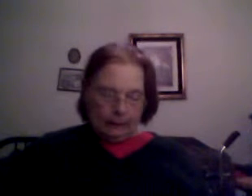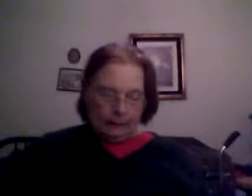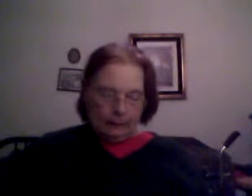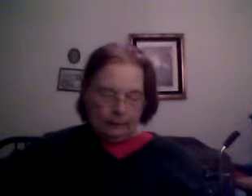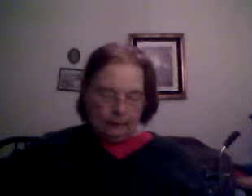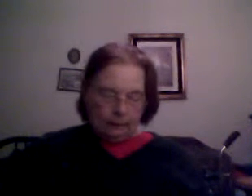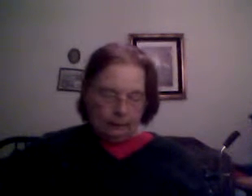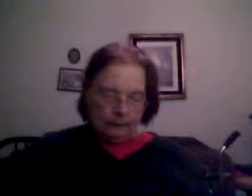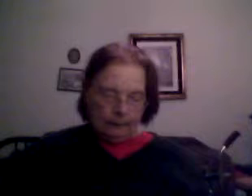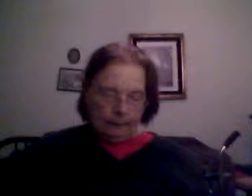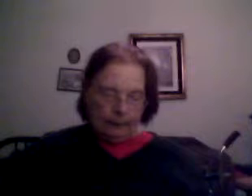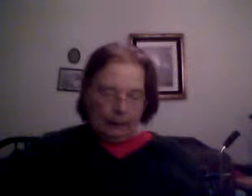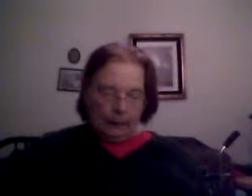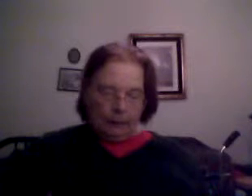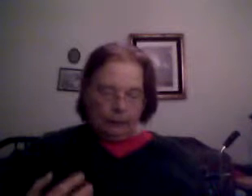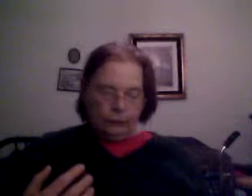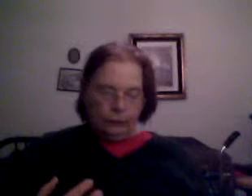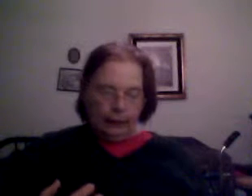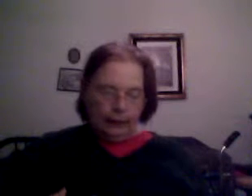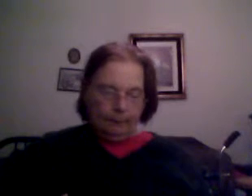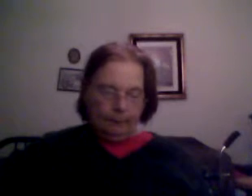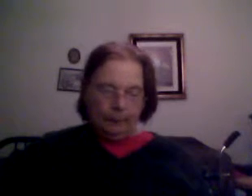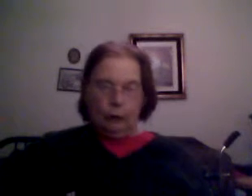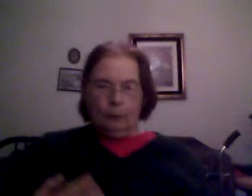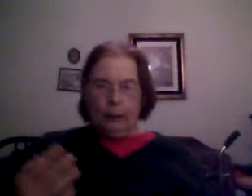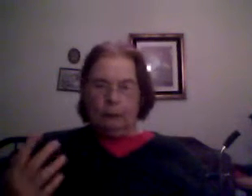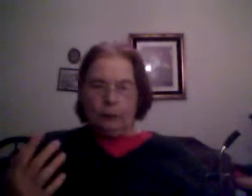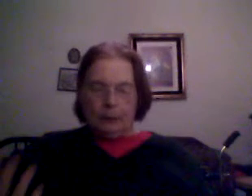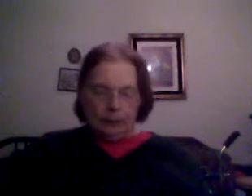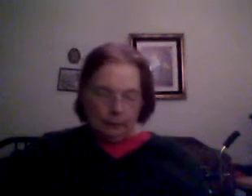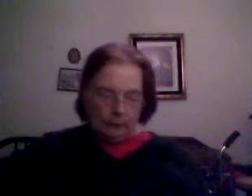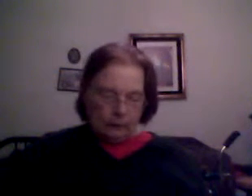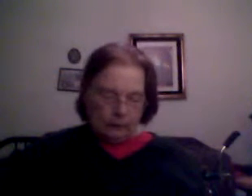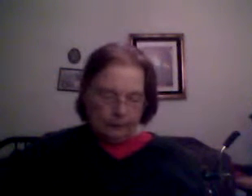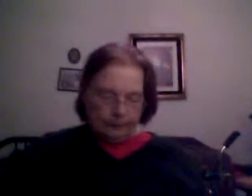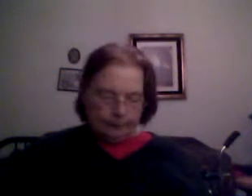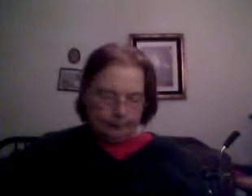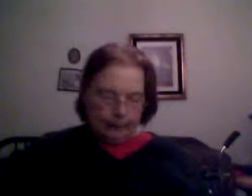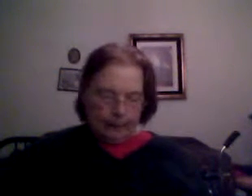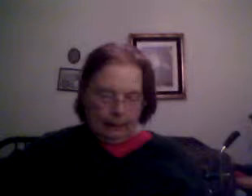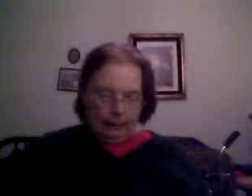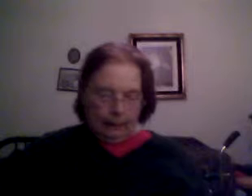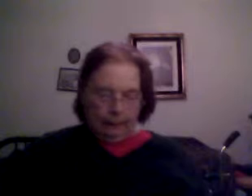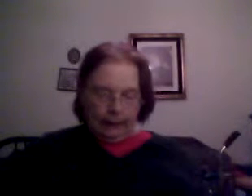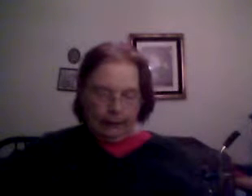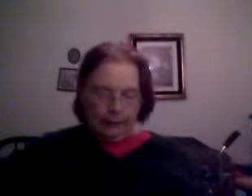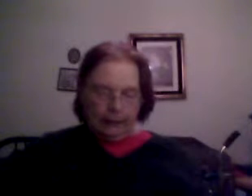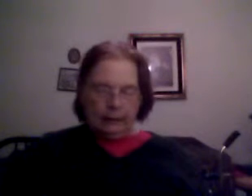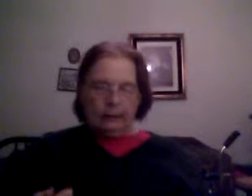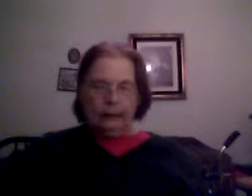Perspective. To describe determining perspectives. If an object has a